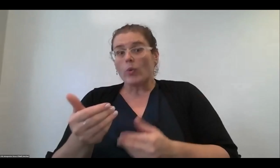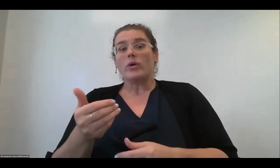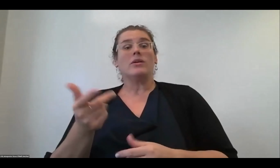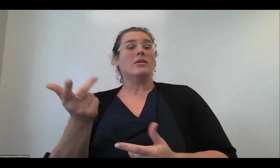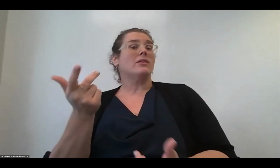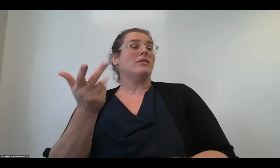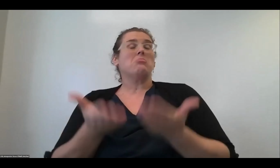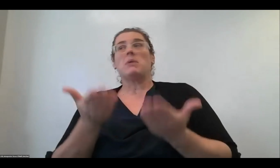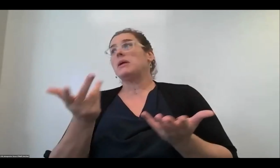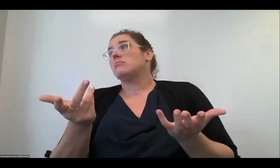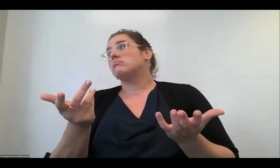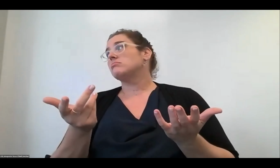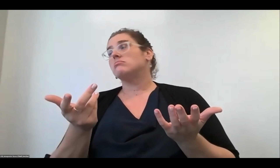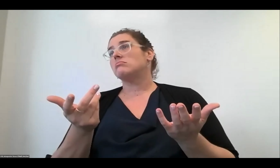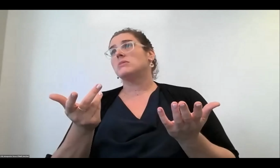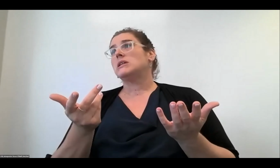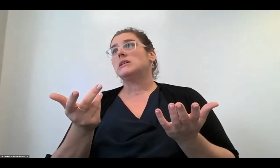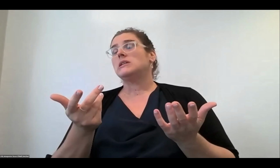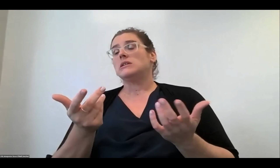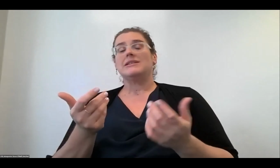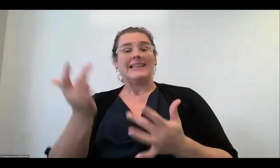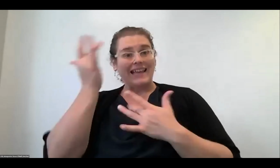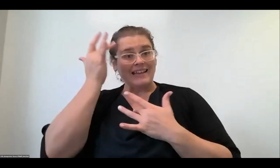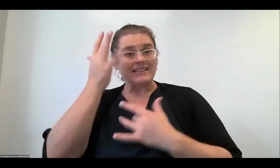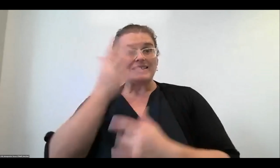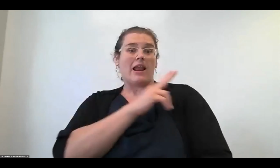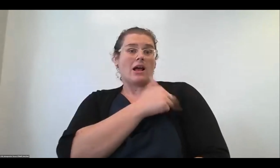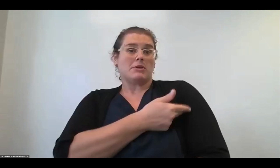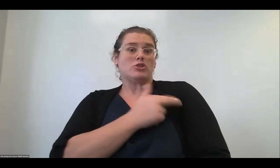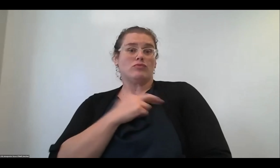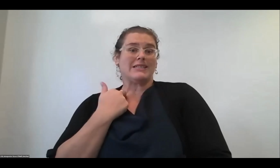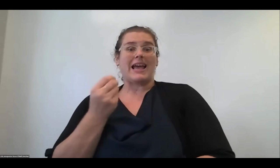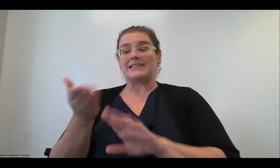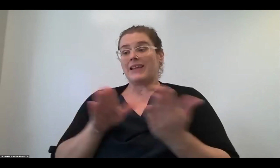the risk of illness and hospitalizations and death have